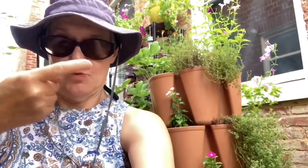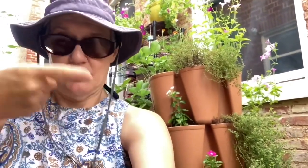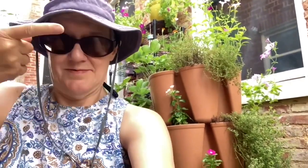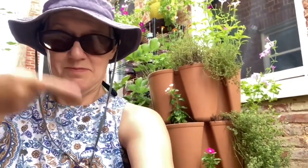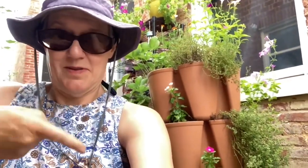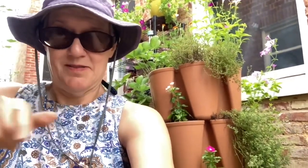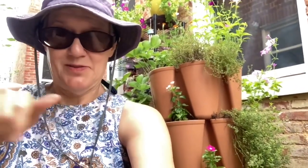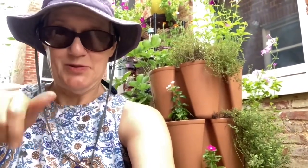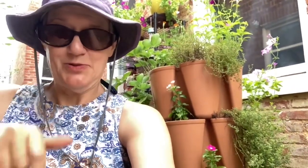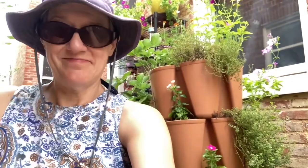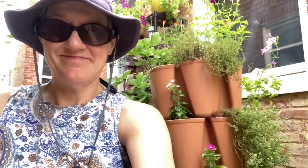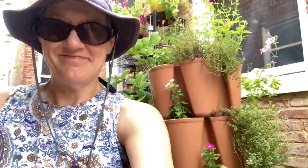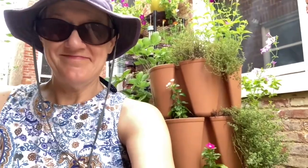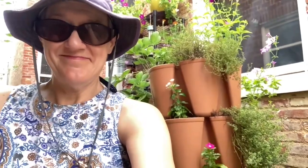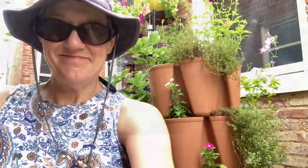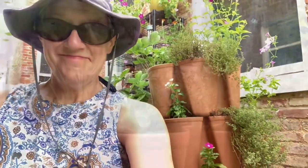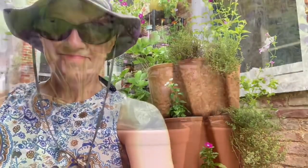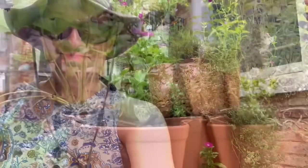fertilize once a month.